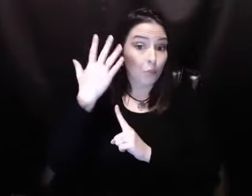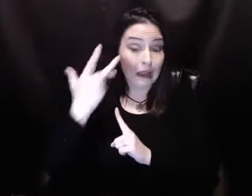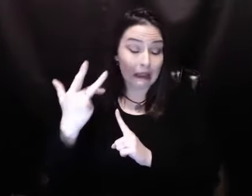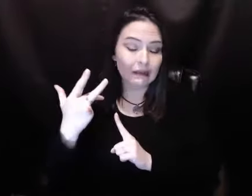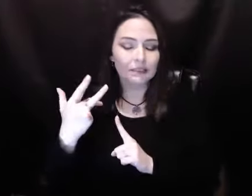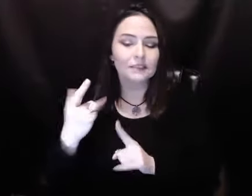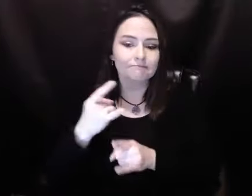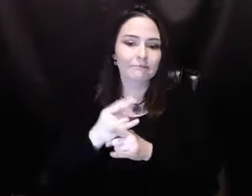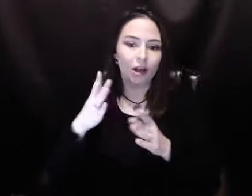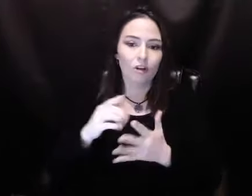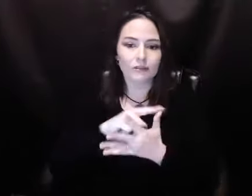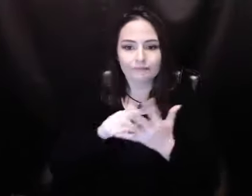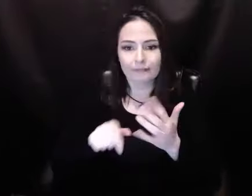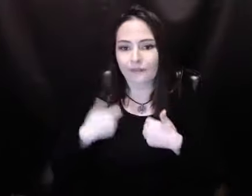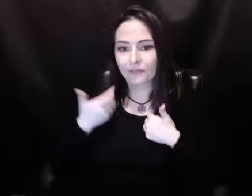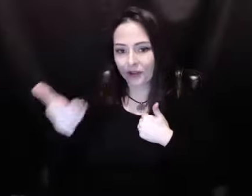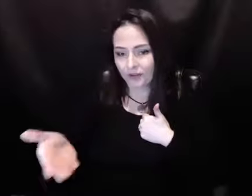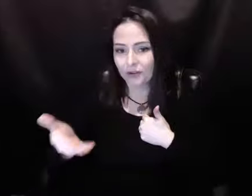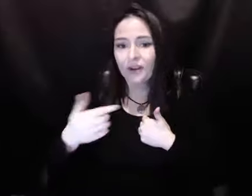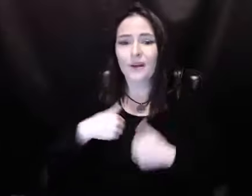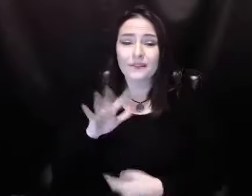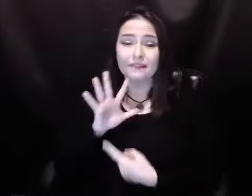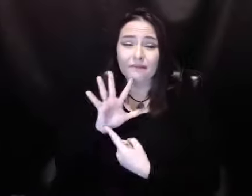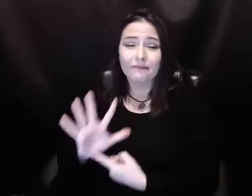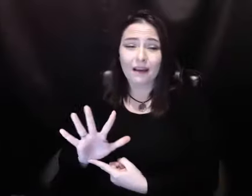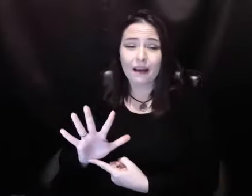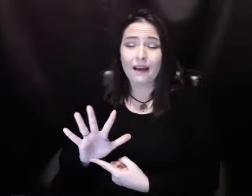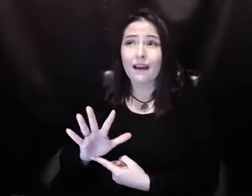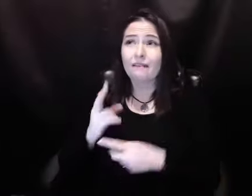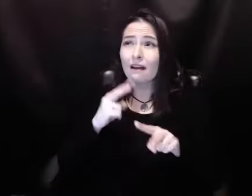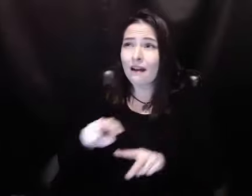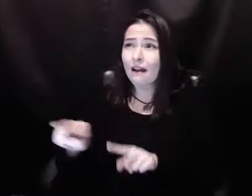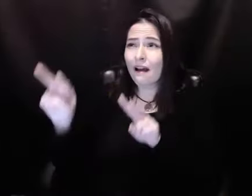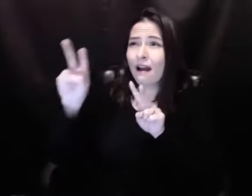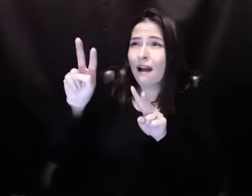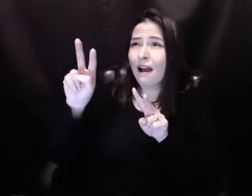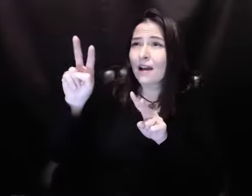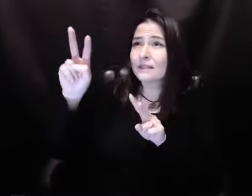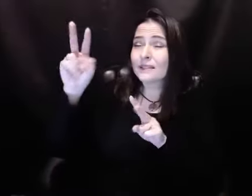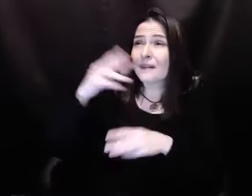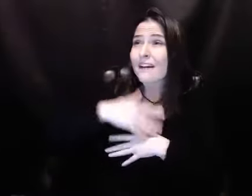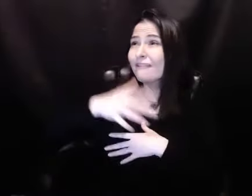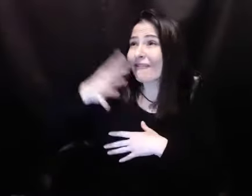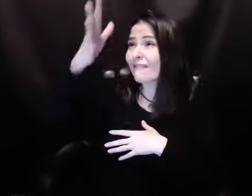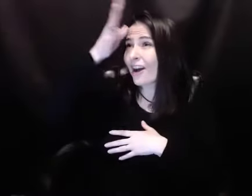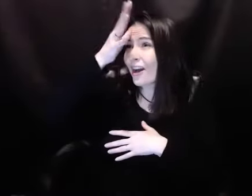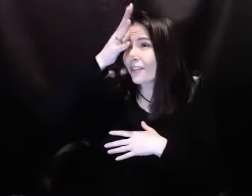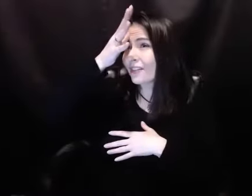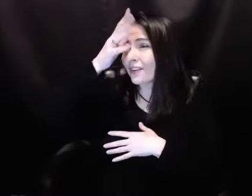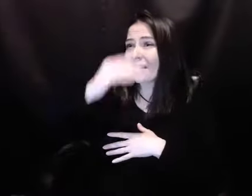American and Scottish and European guests. Thank you, Gillian, for this opportunity to share.